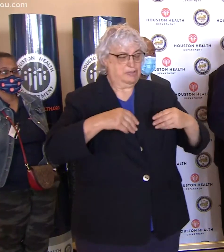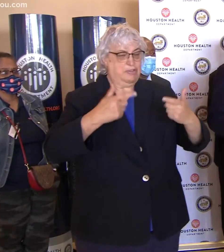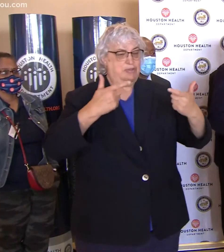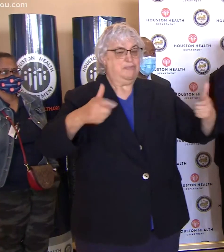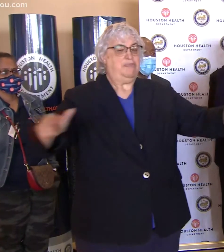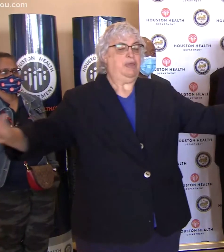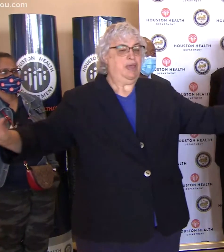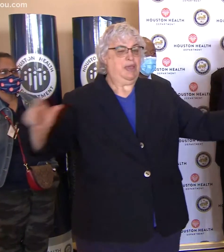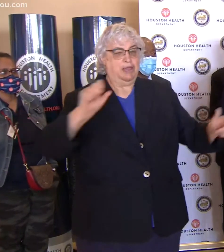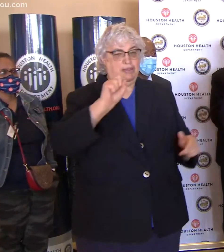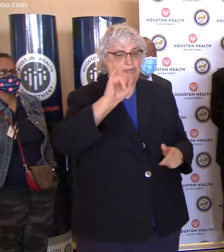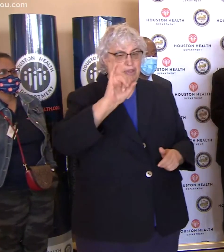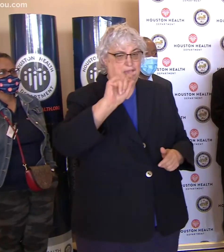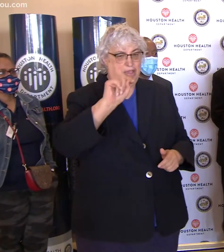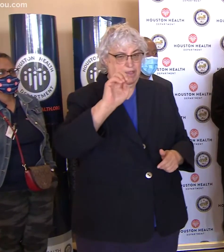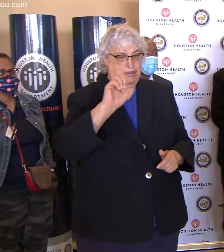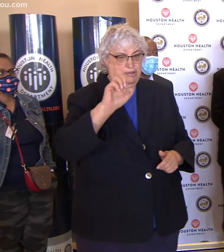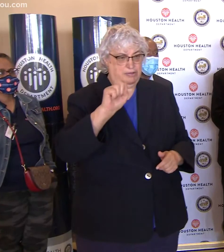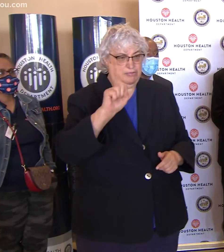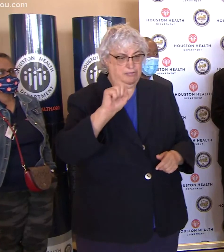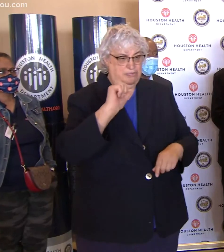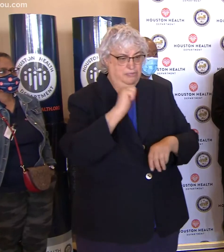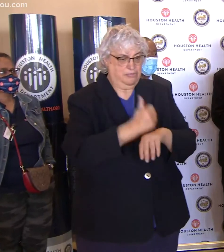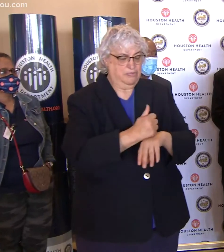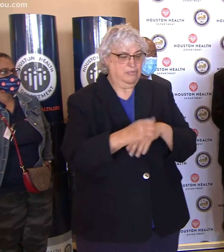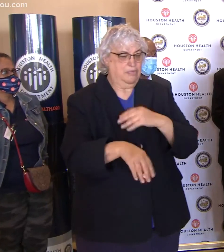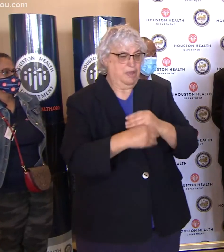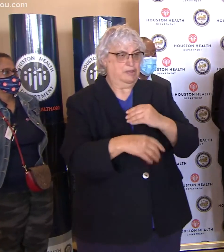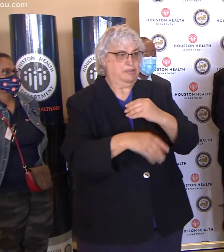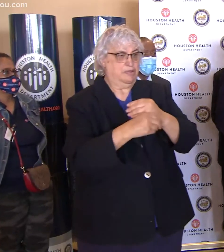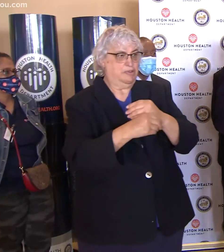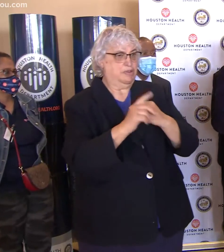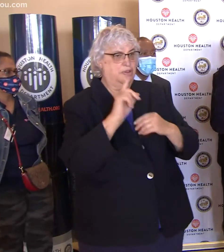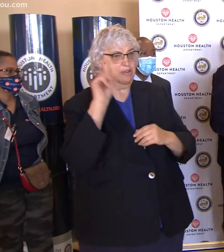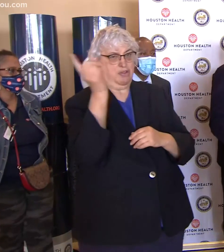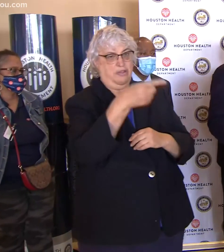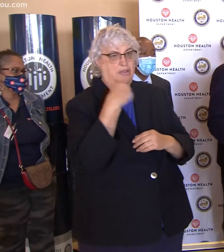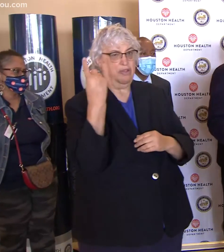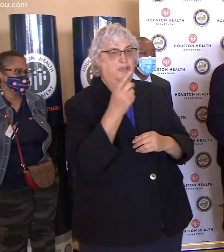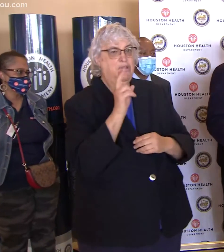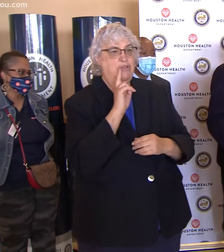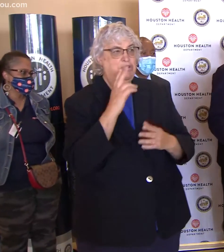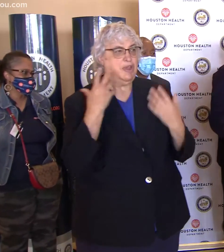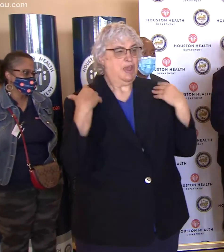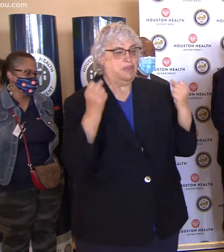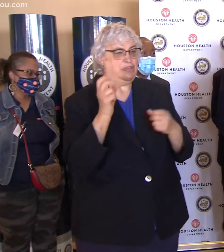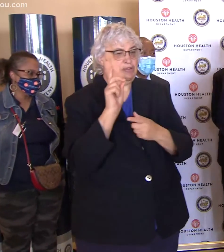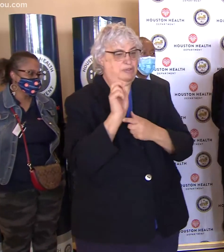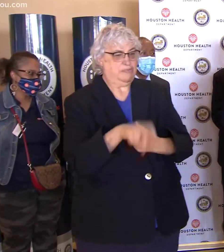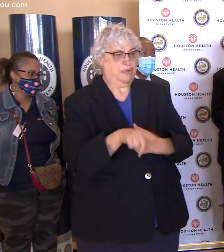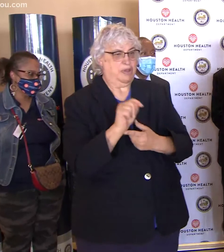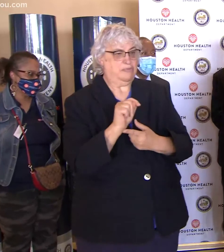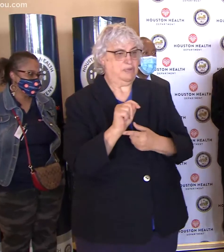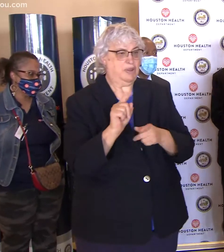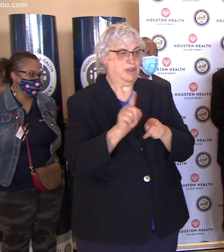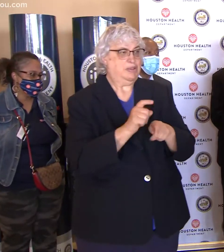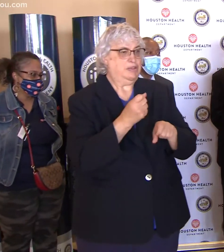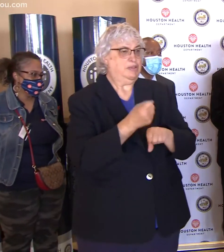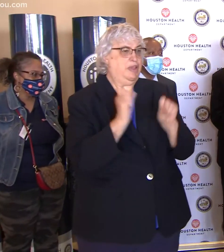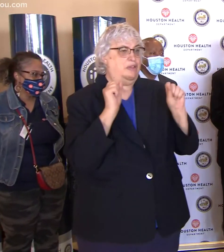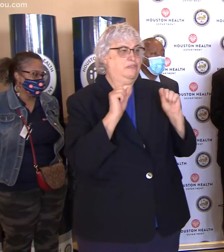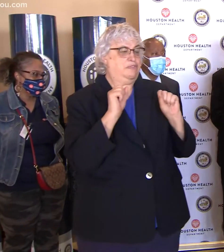sites. We're looking at establishing additional sites within the Houston Health Department because we serve as a safety net